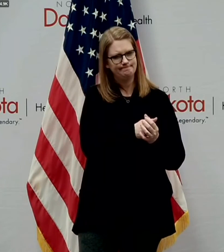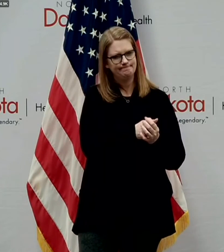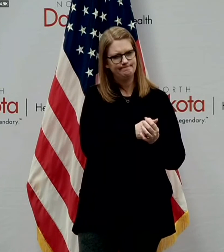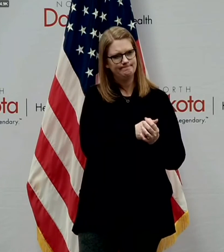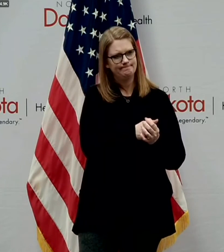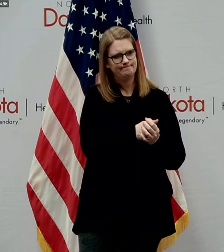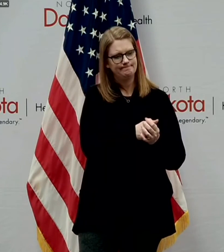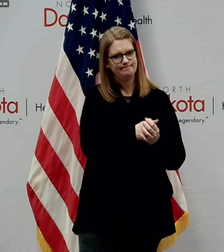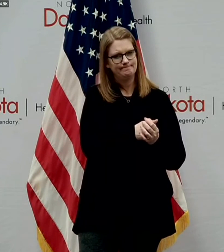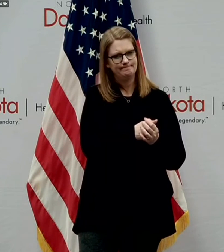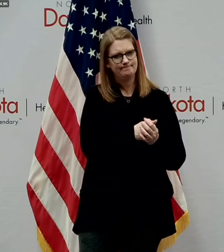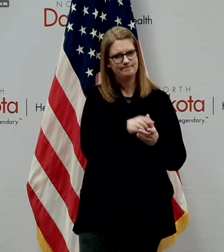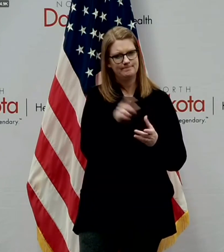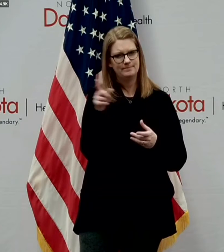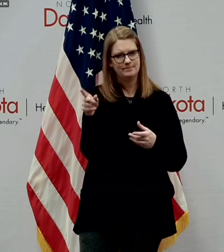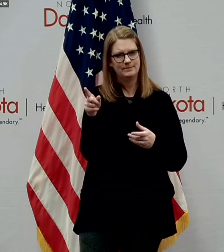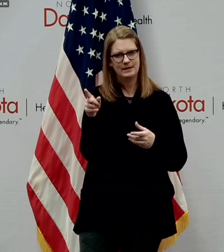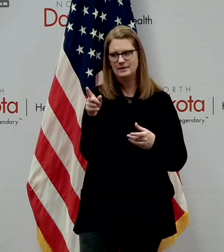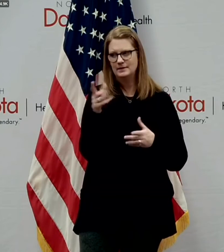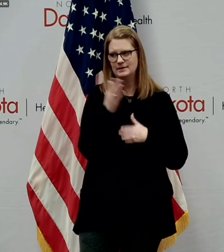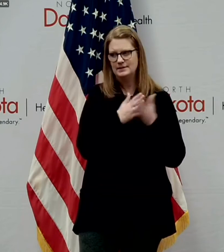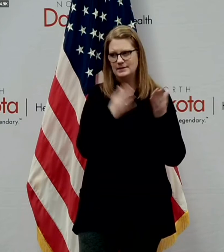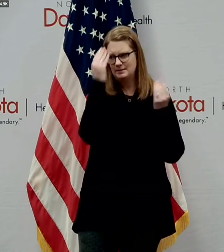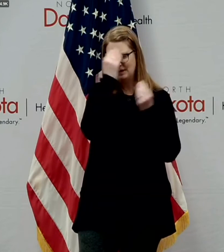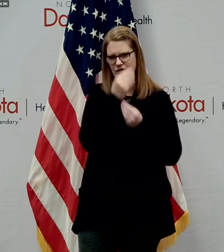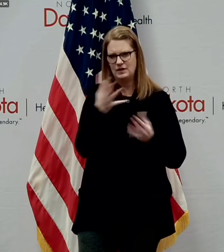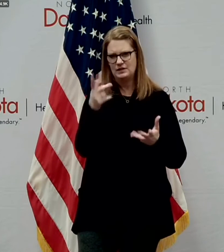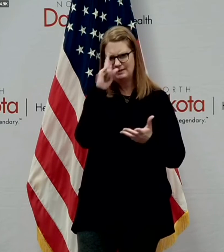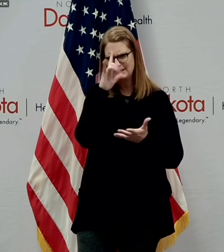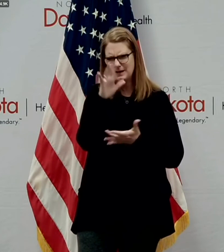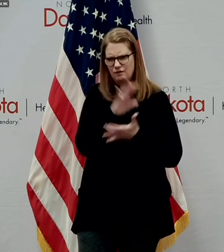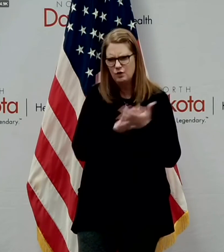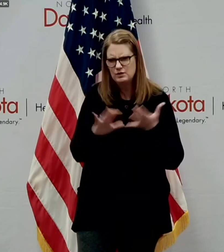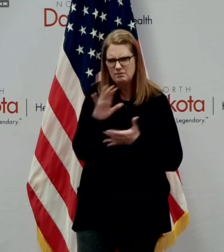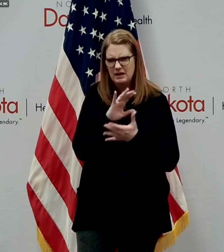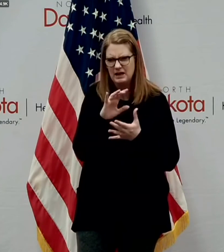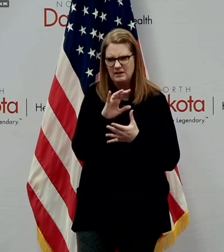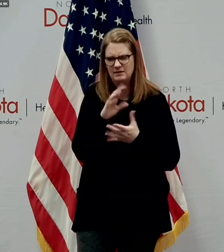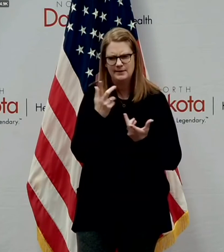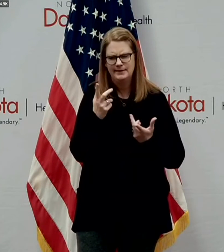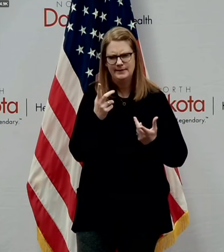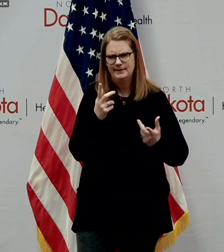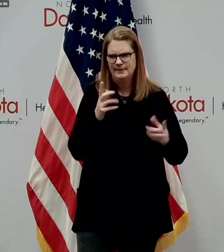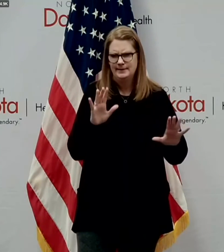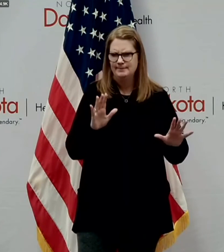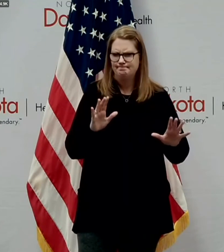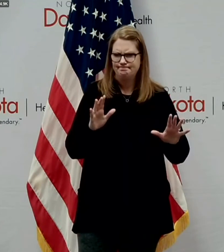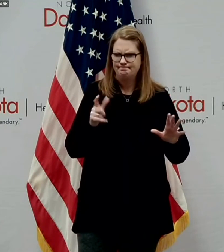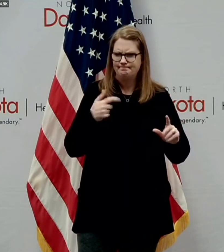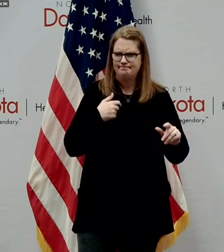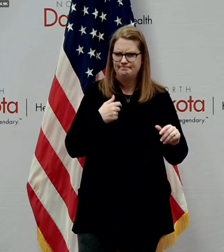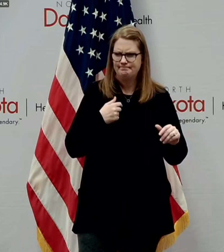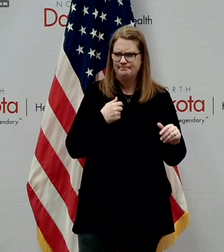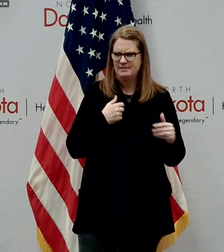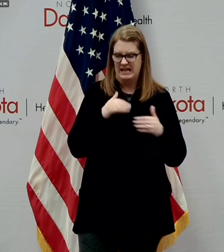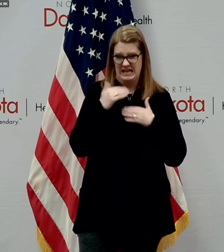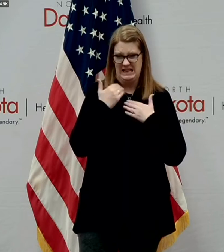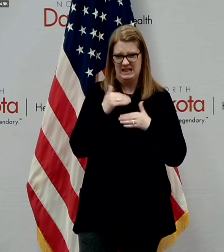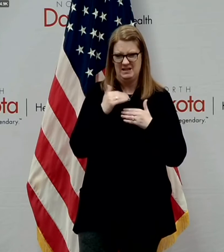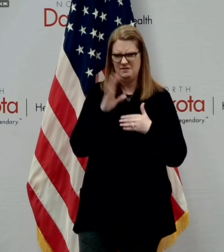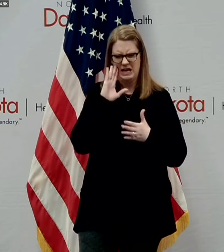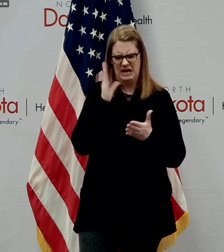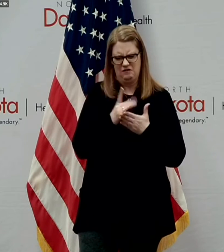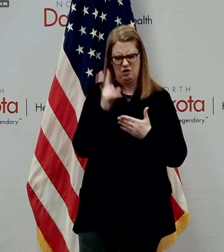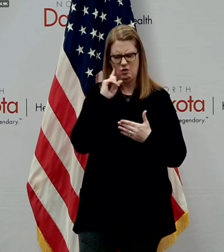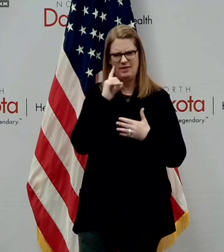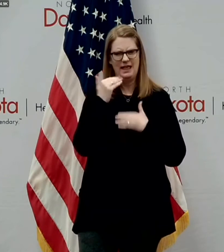but in the context of the question, there was some information that's confusing me because that's not my understanding that they would be limited. I've never heard anything